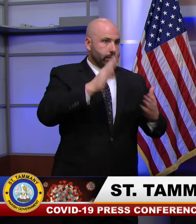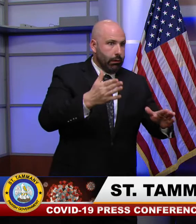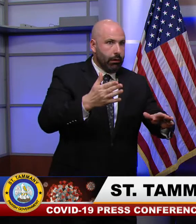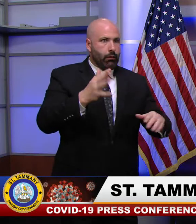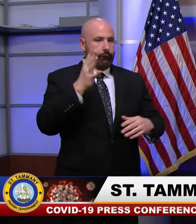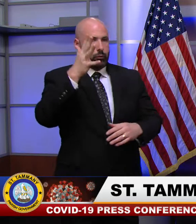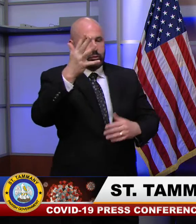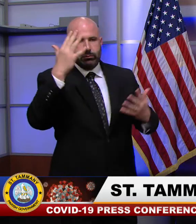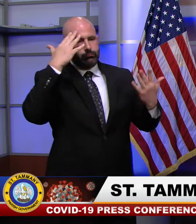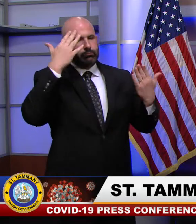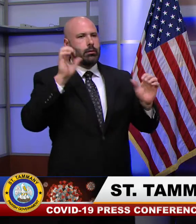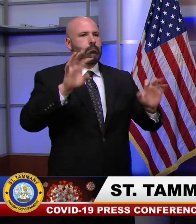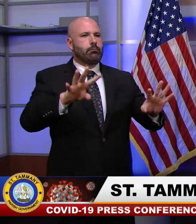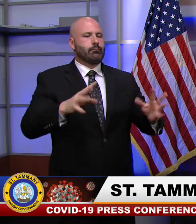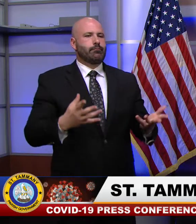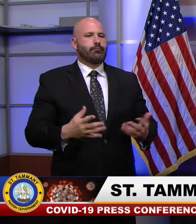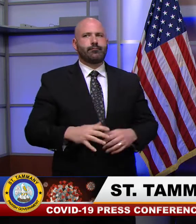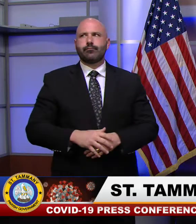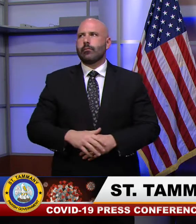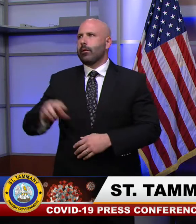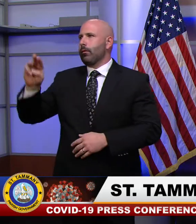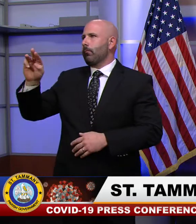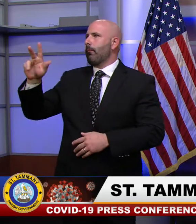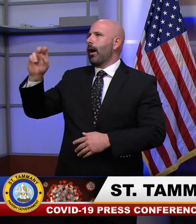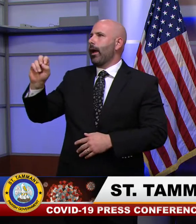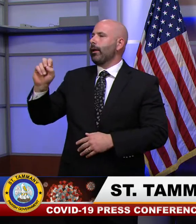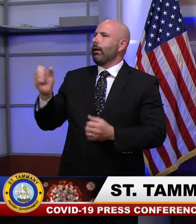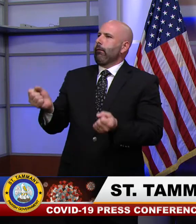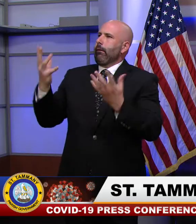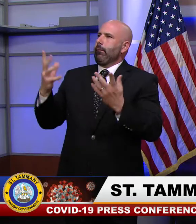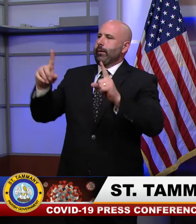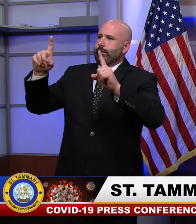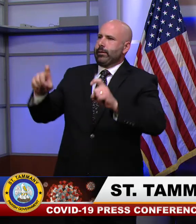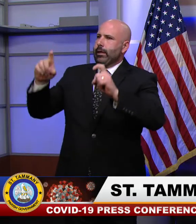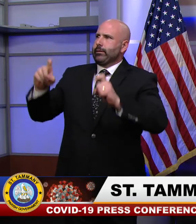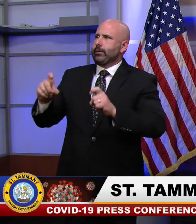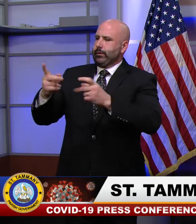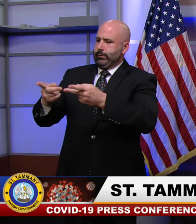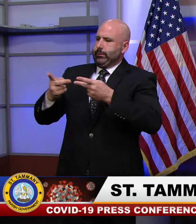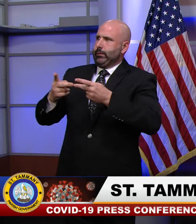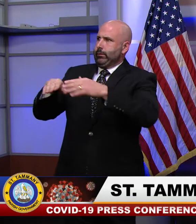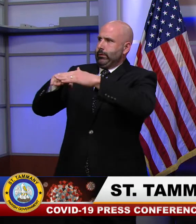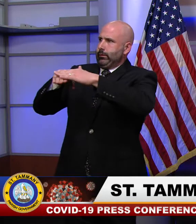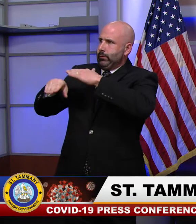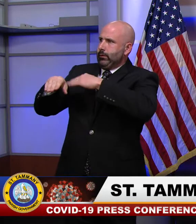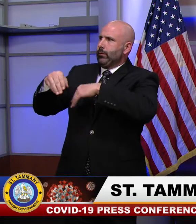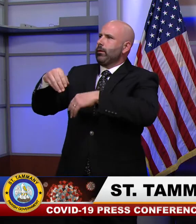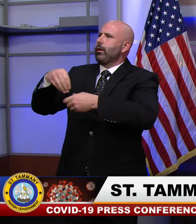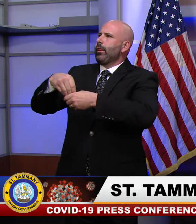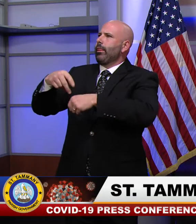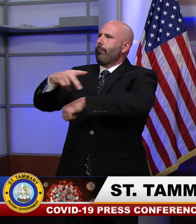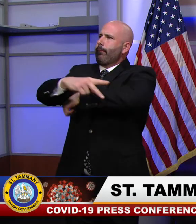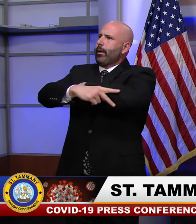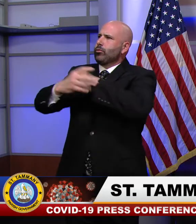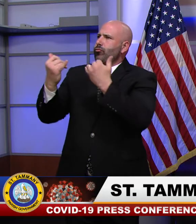cases. Mike, how many testing sites are there in the parish right now, and is that enough?